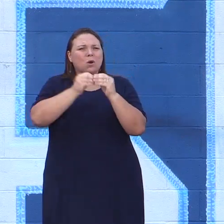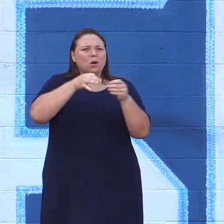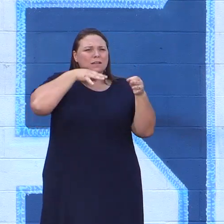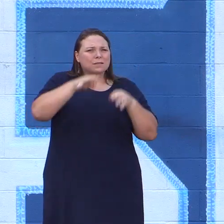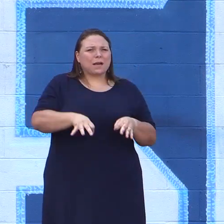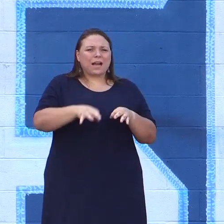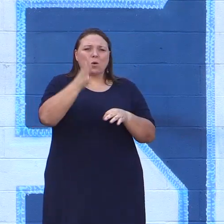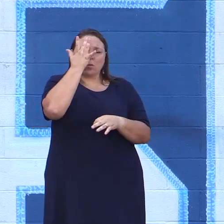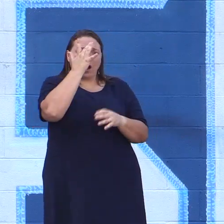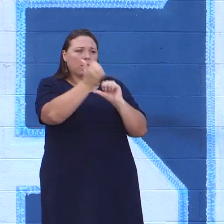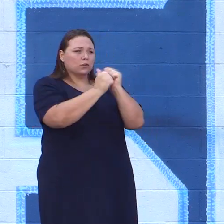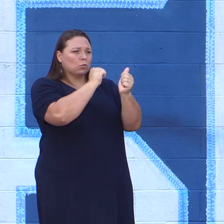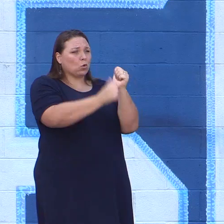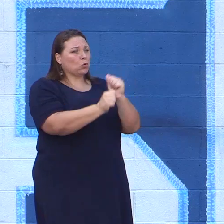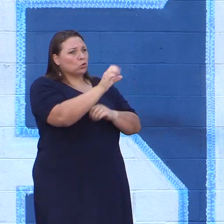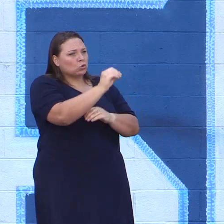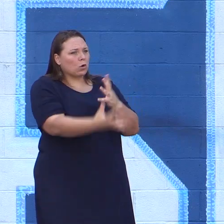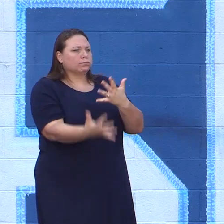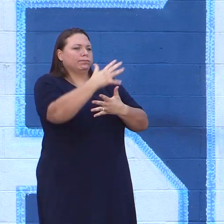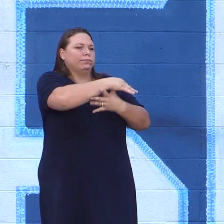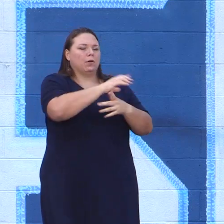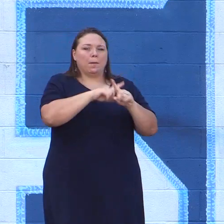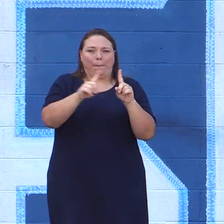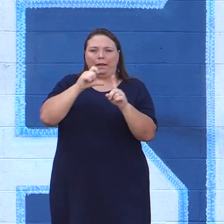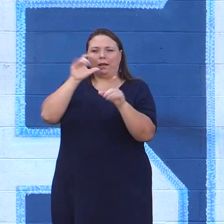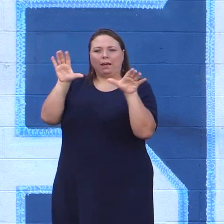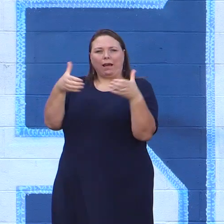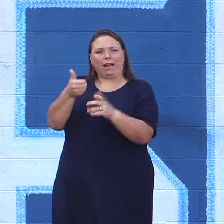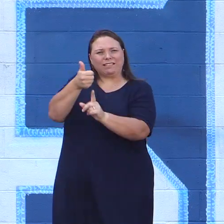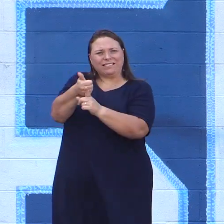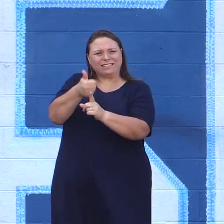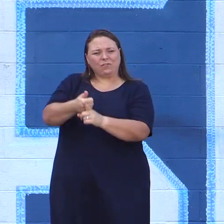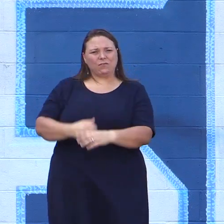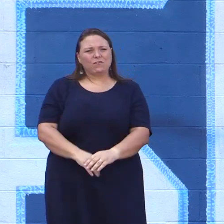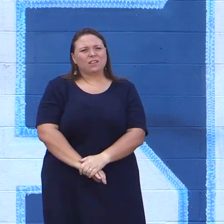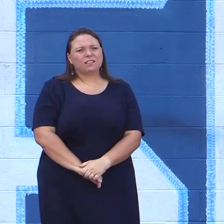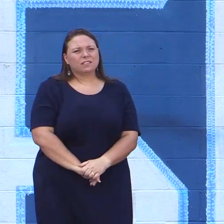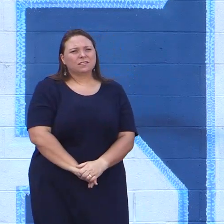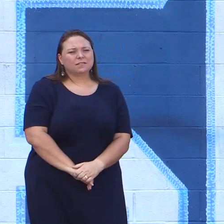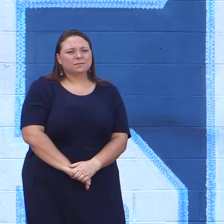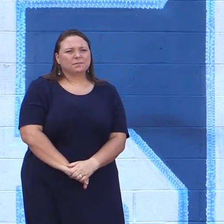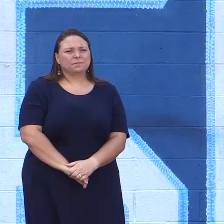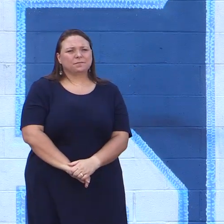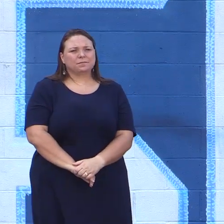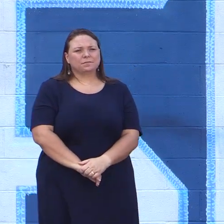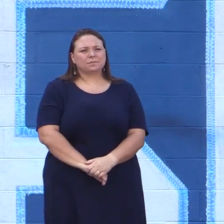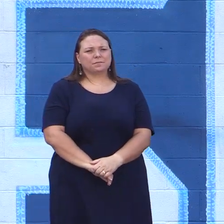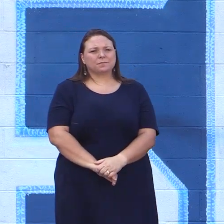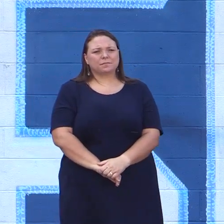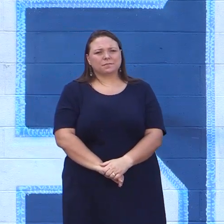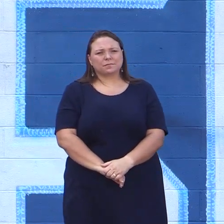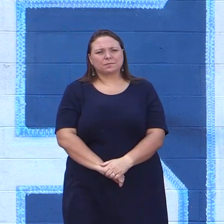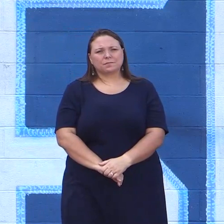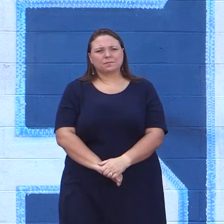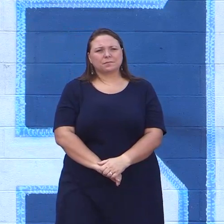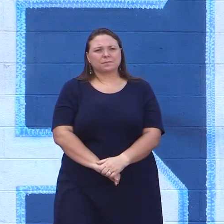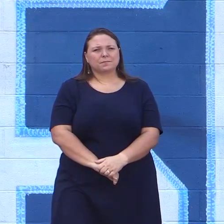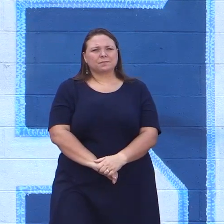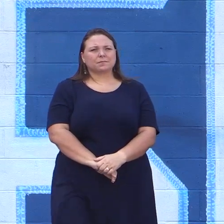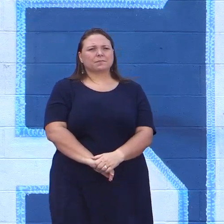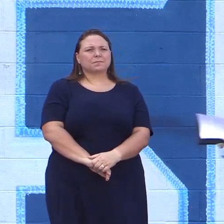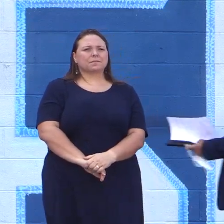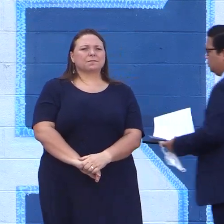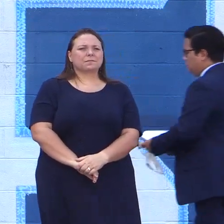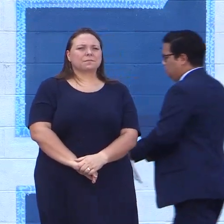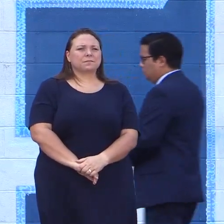the efforts to get sports back, but not in classroom, in-person instruction. Thanks, Blake. Thank you.